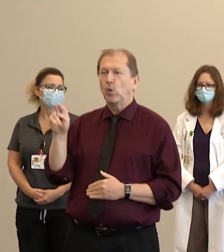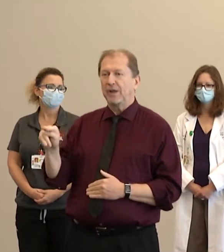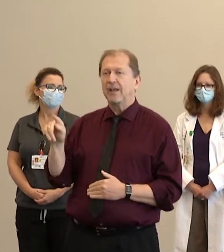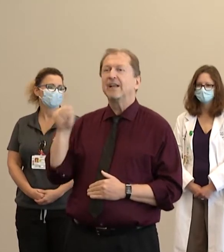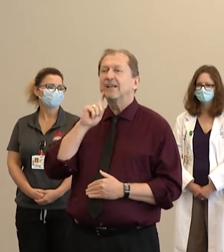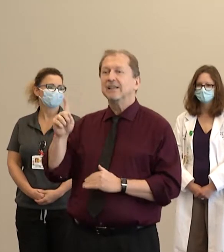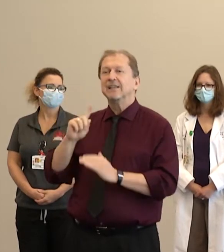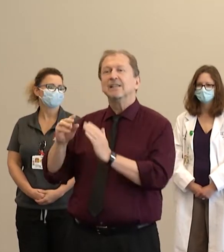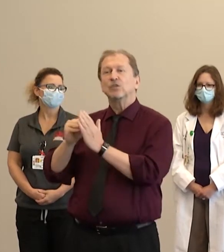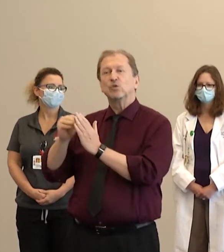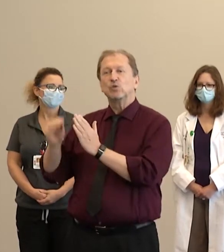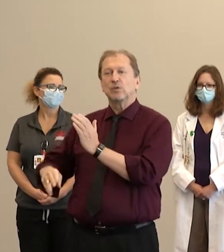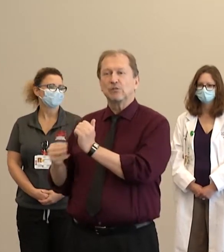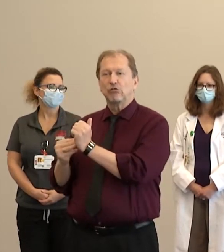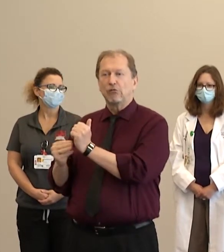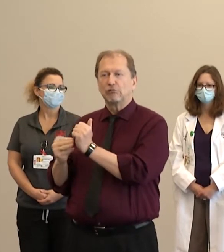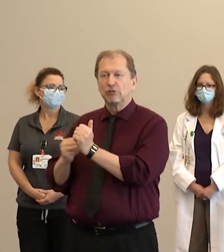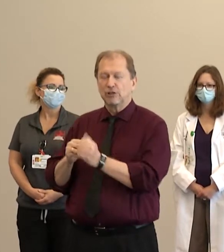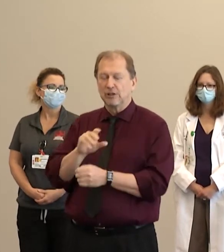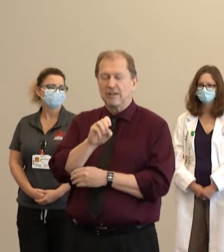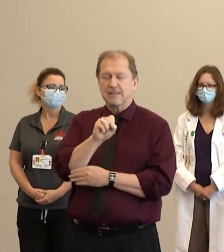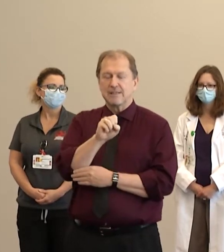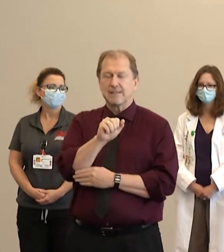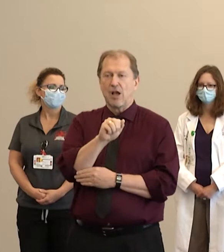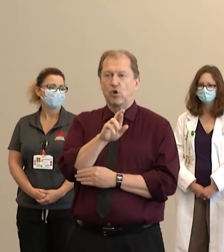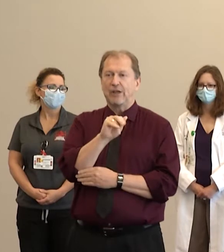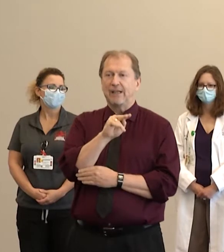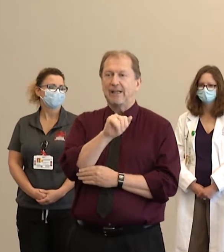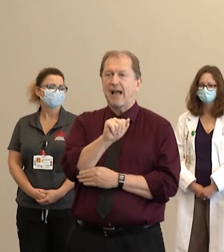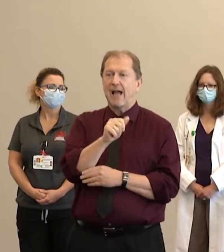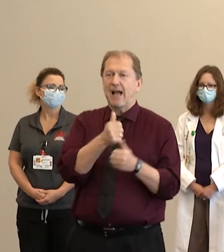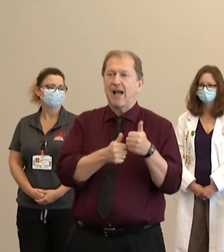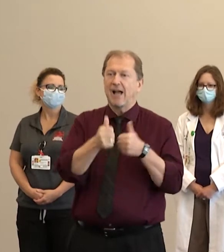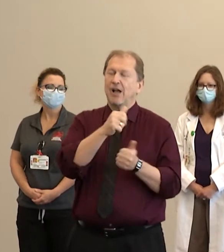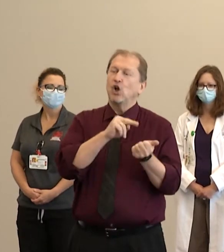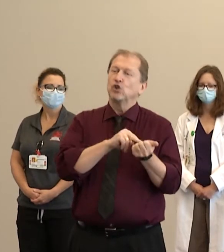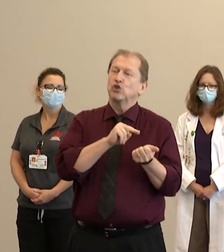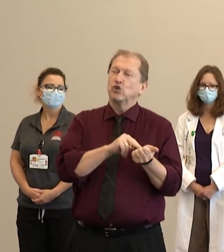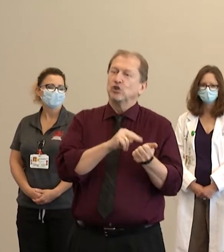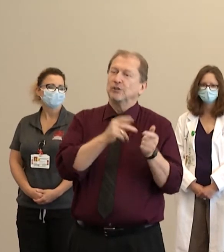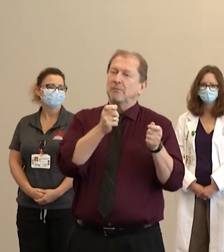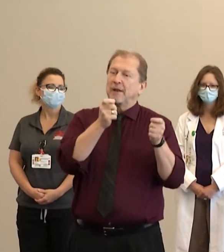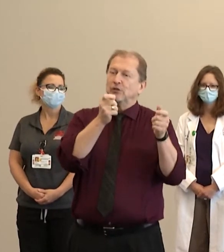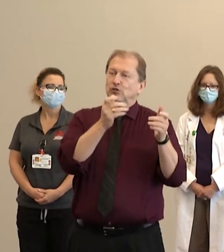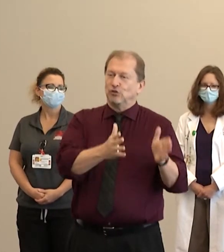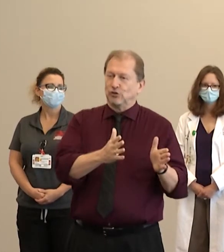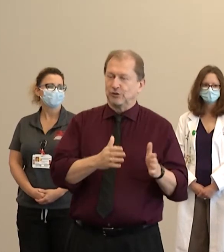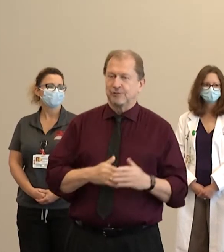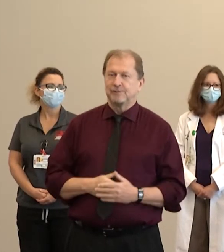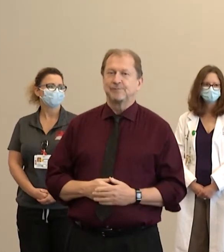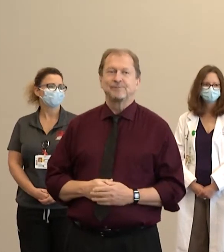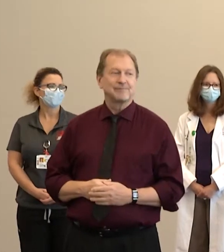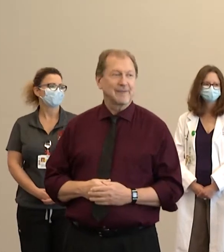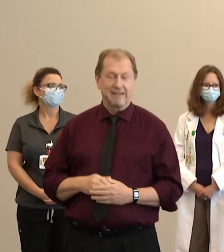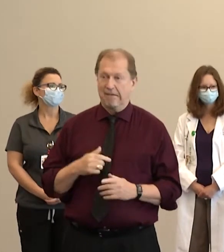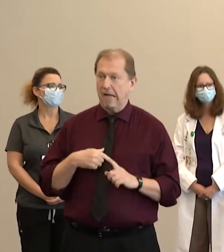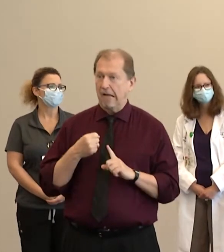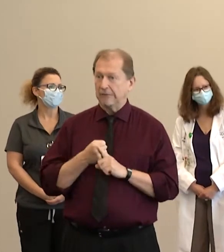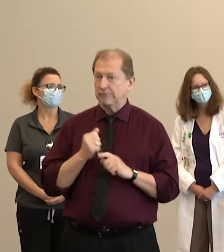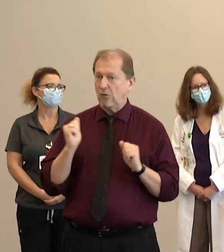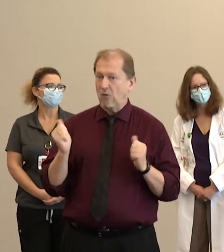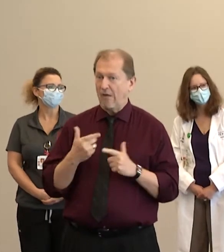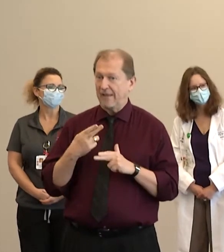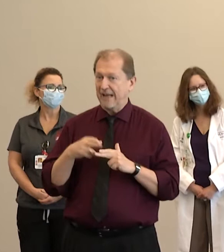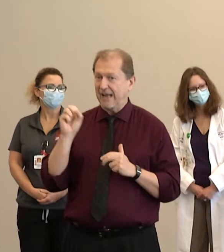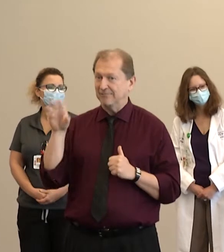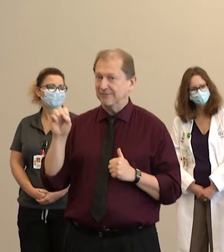you. Serena Valino, who's a nurse manager. All right. Did I get everybody? Didn't